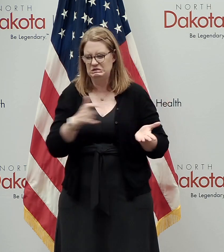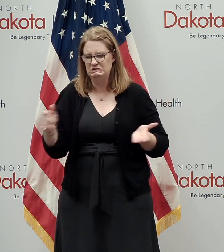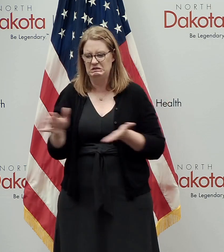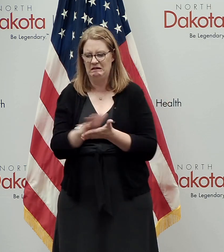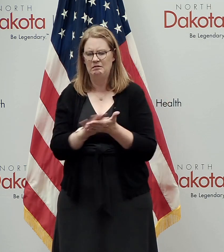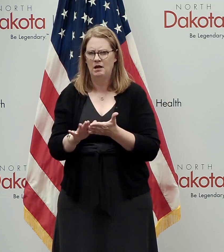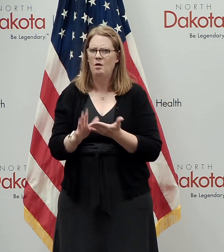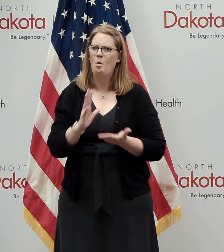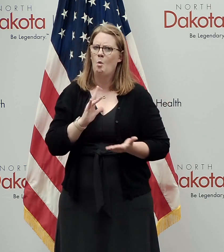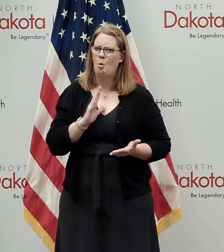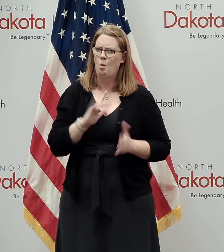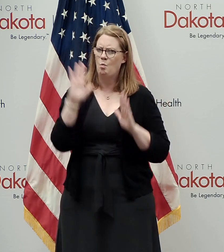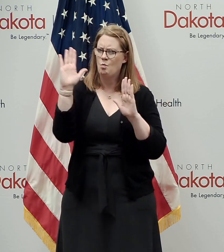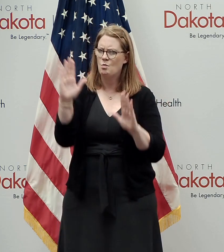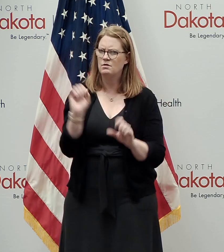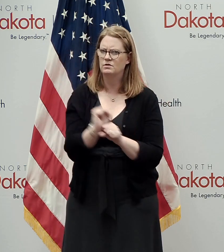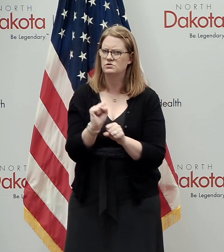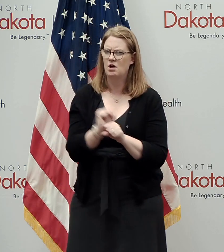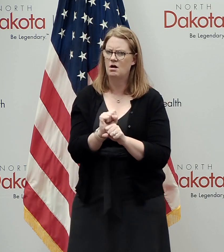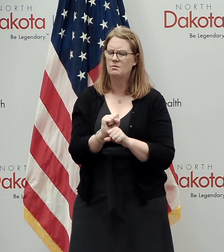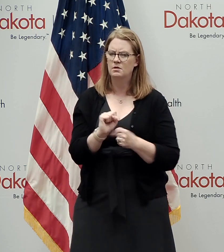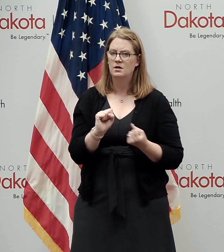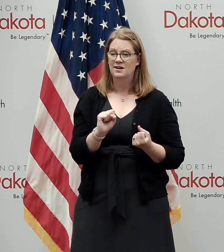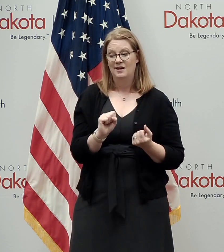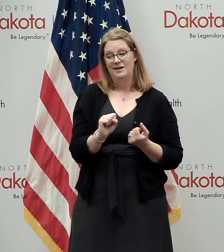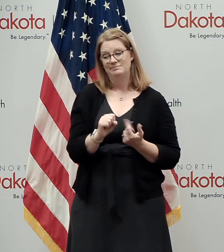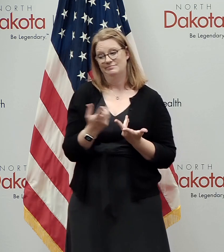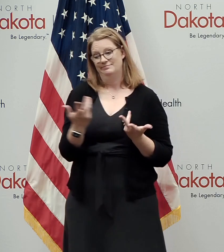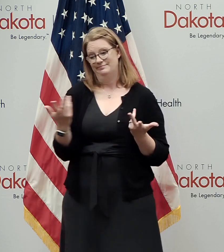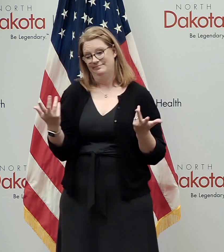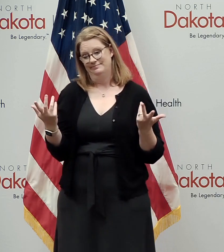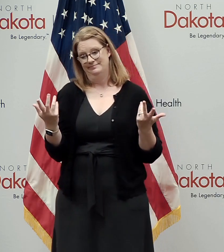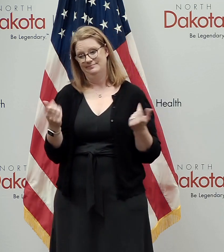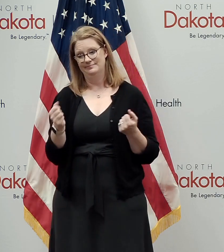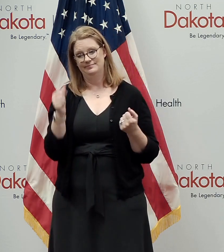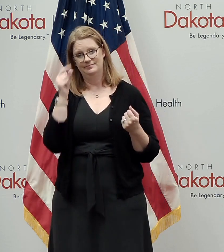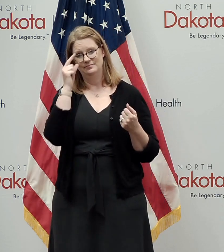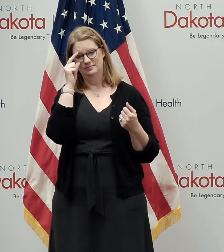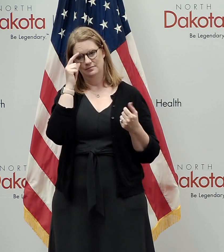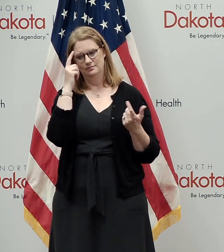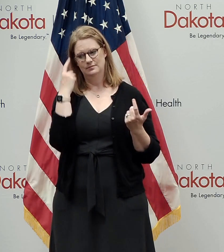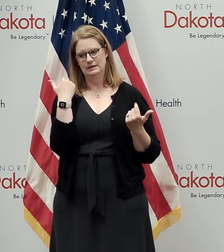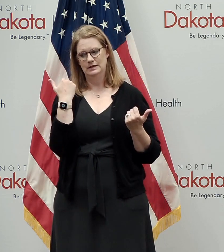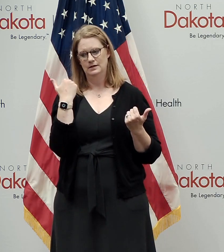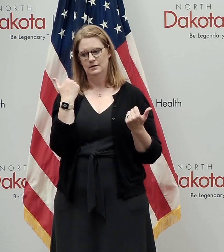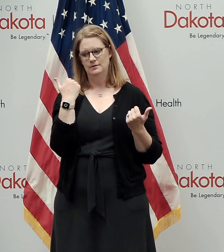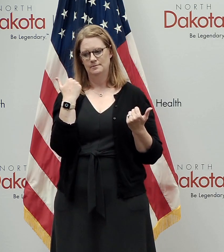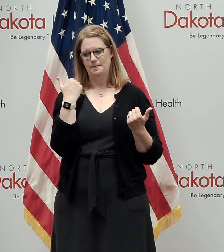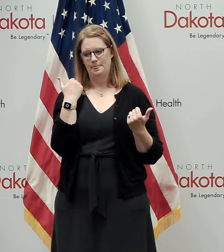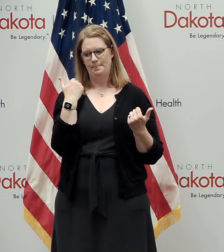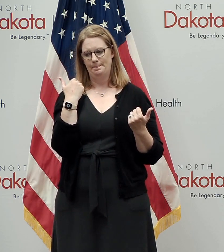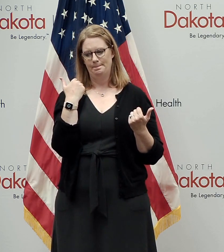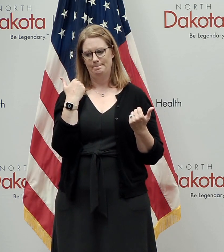these are the things that happen. And some of it is I'm going to say